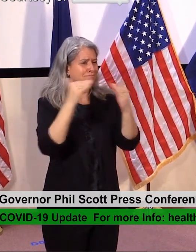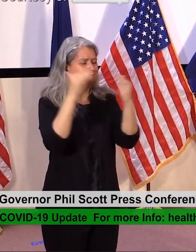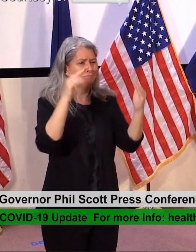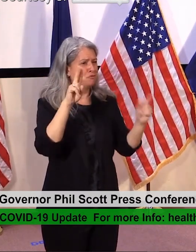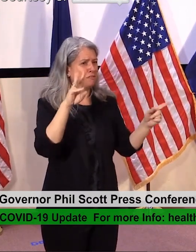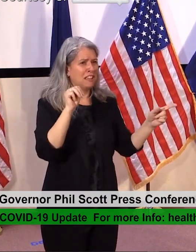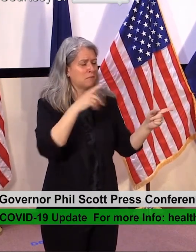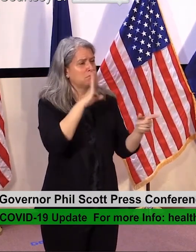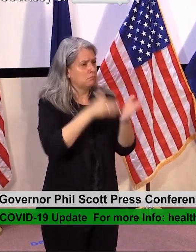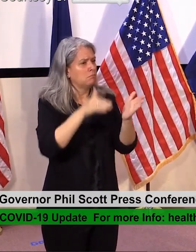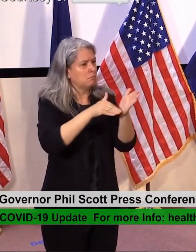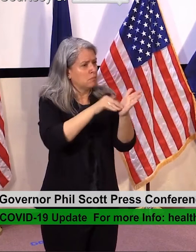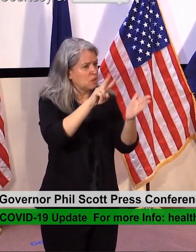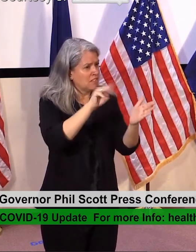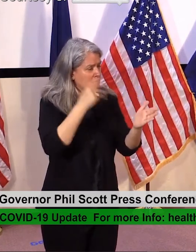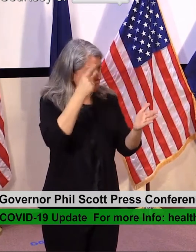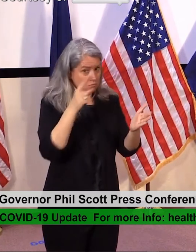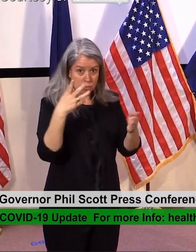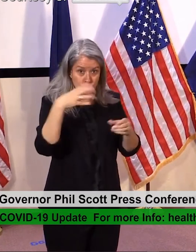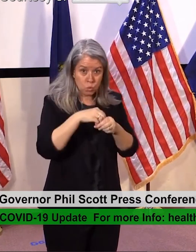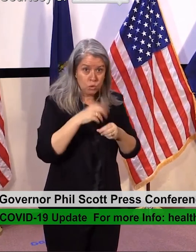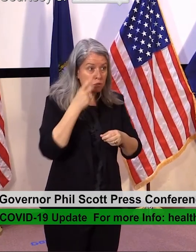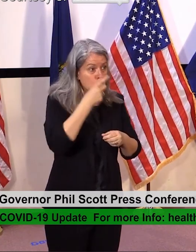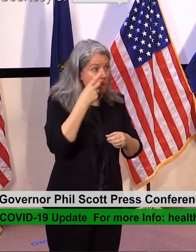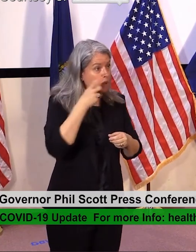It has nearly as much as UVM has. I just wonder about whether